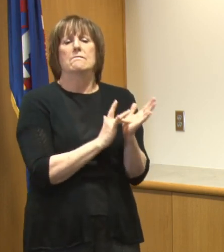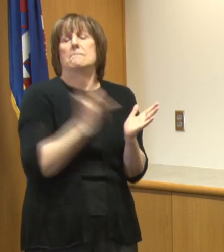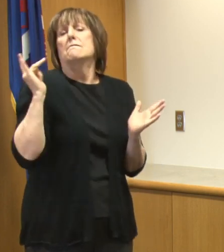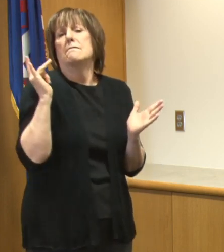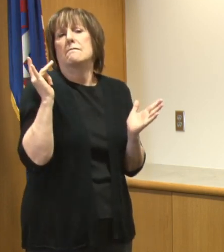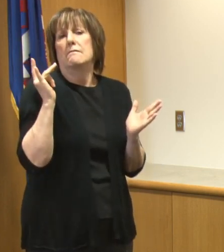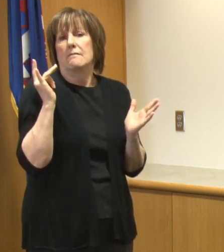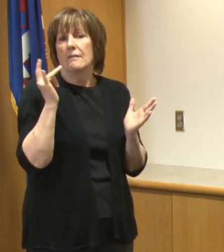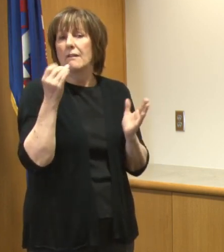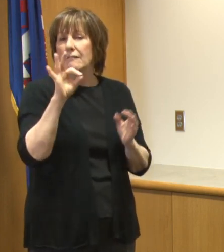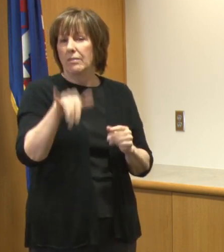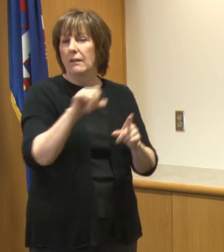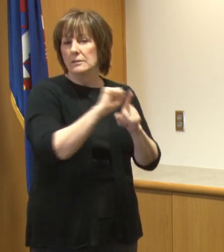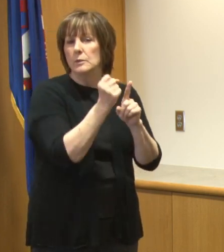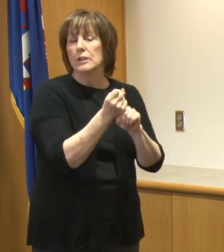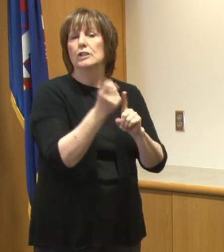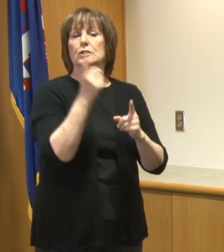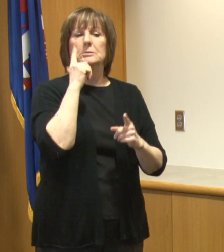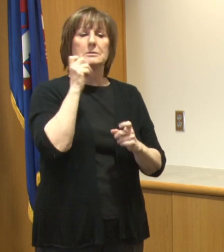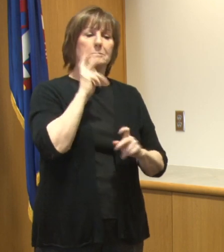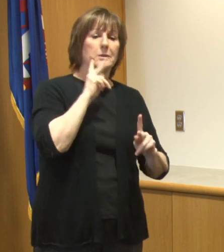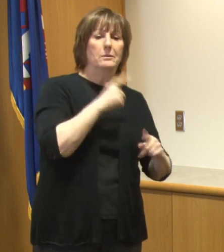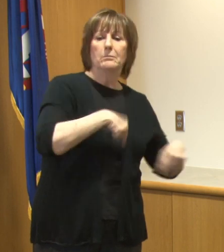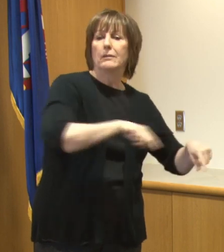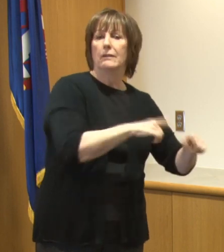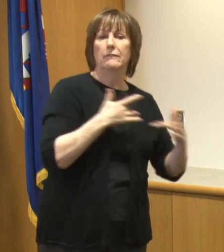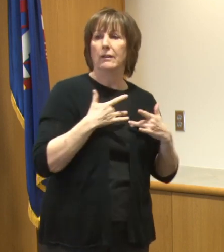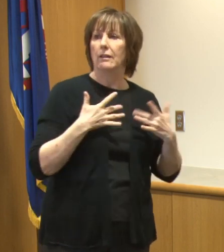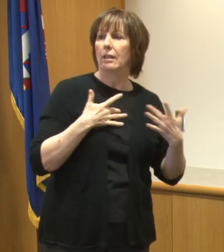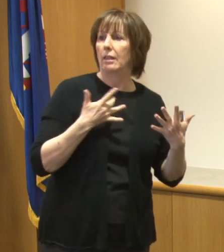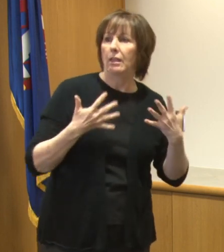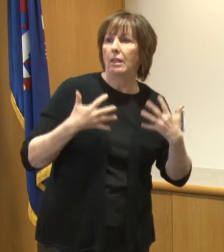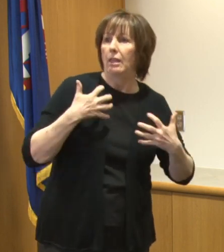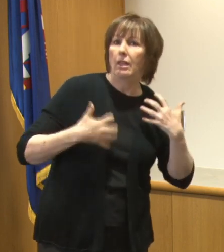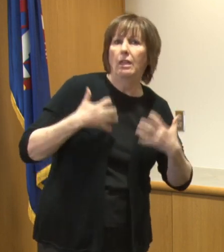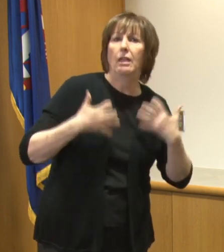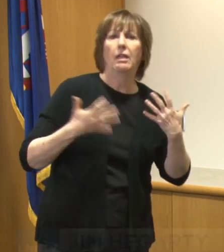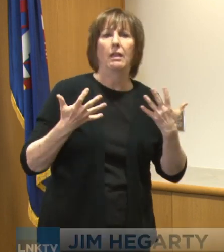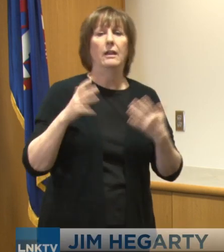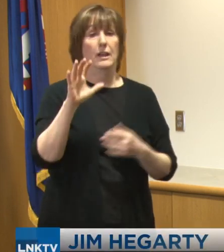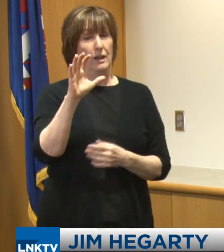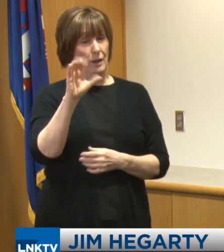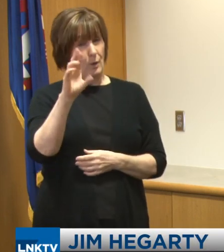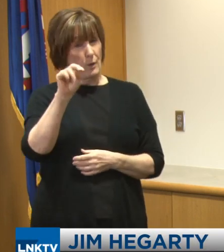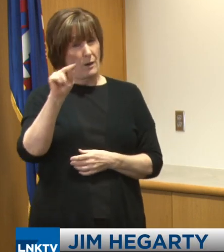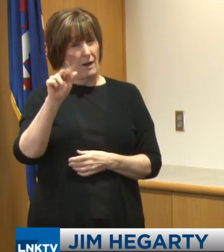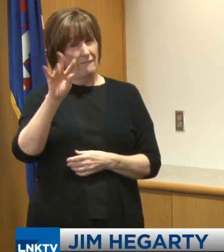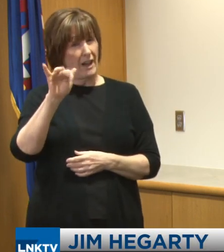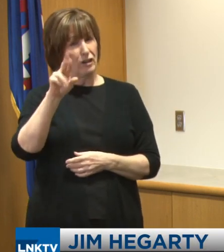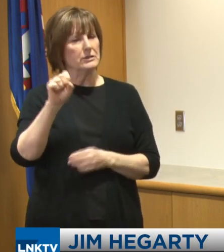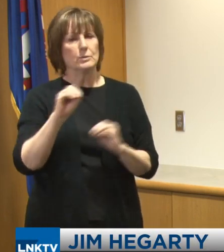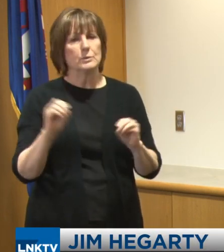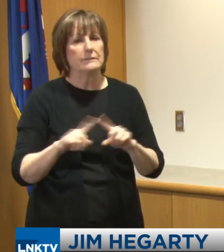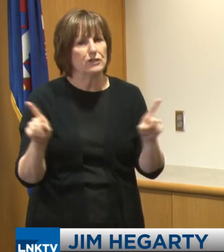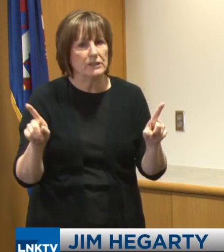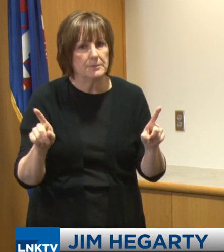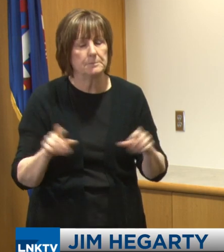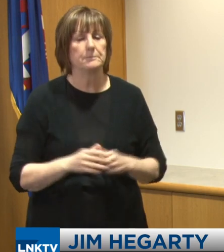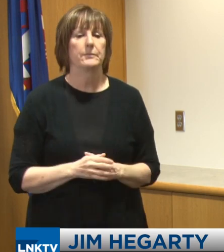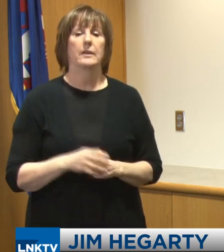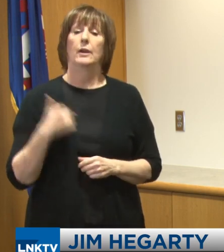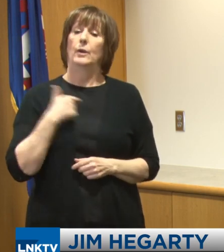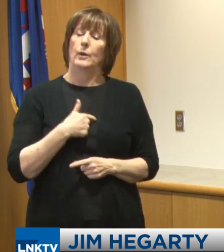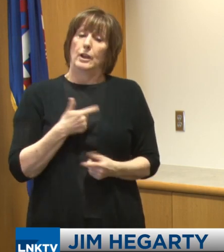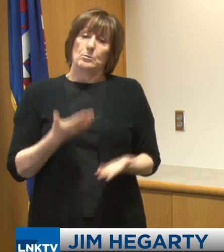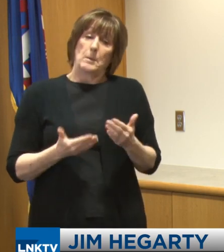to take advantage of the American consumer and the business community. And the coronavirus is no different. The thing I think that we